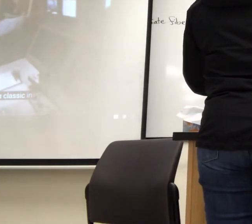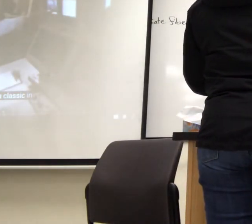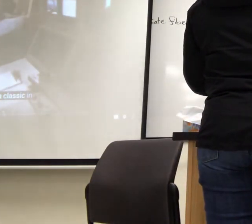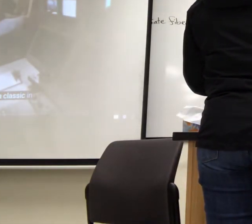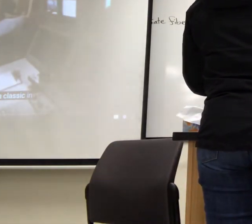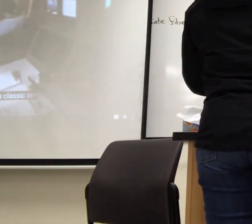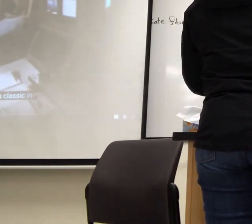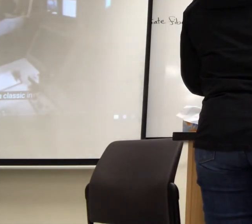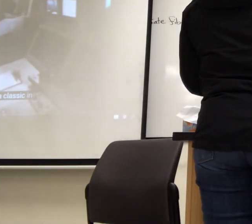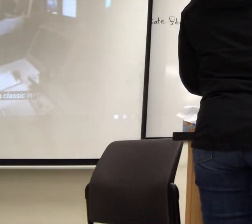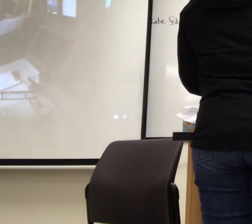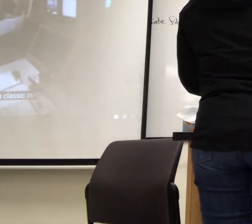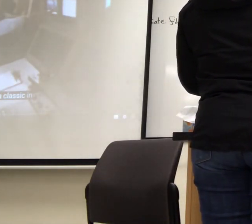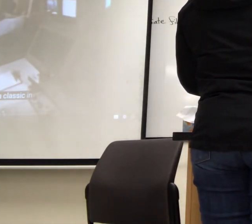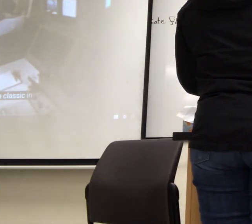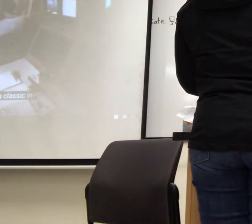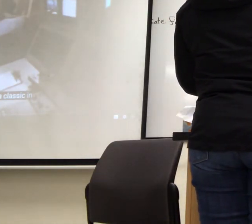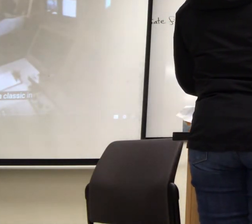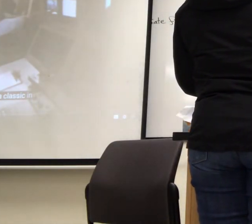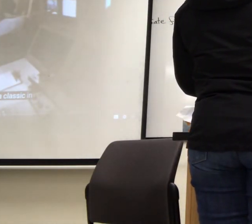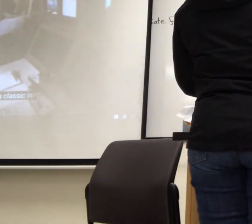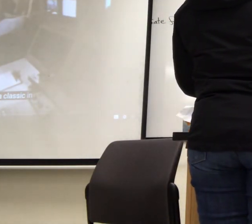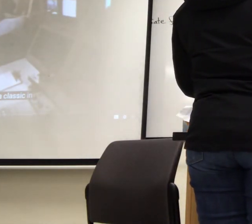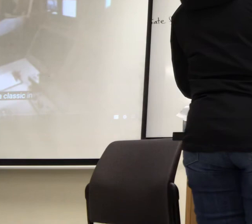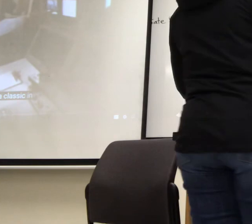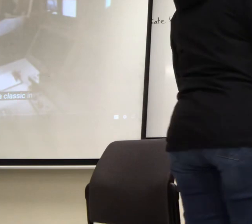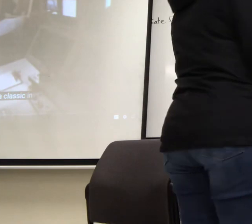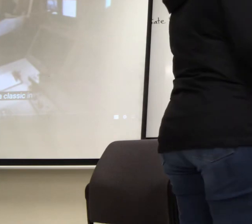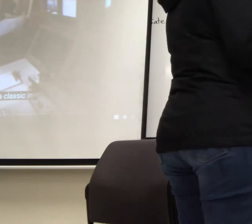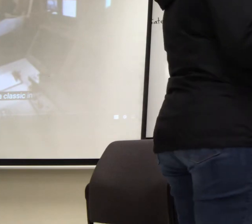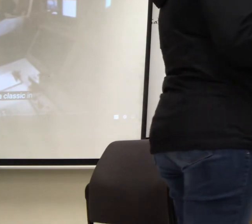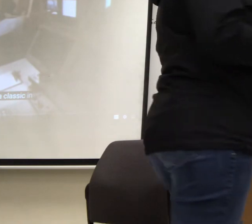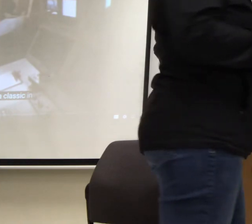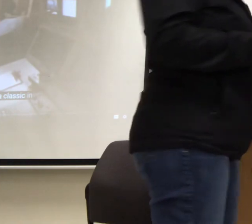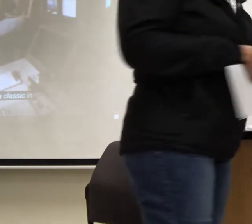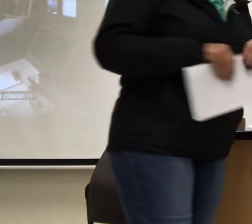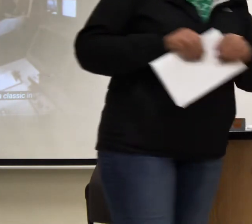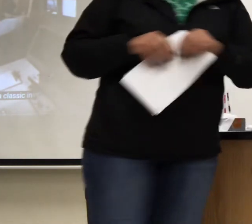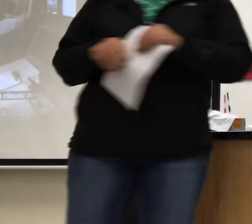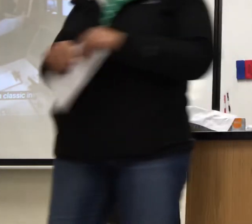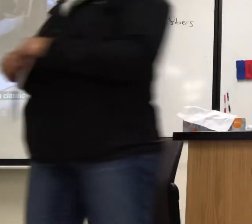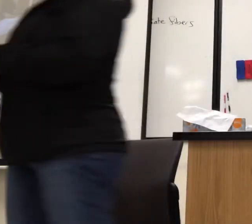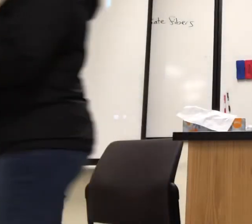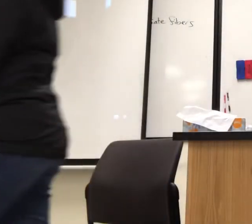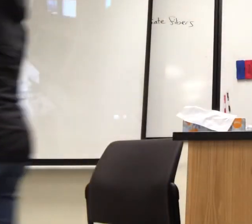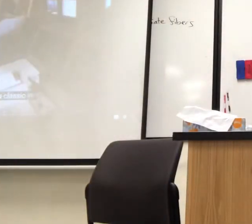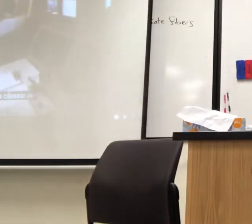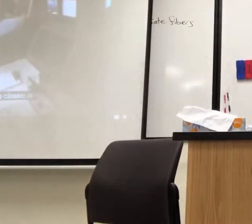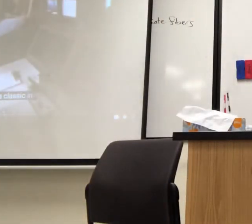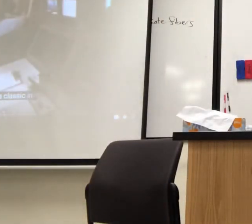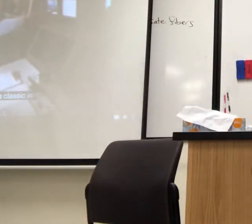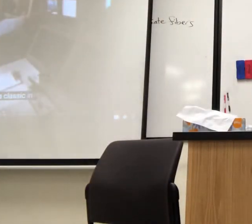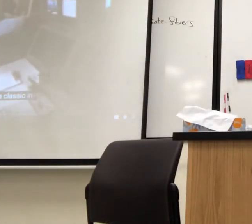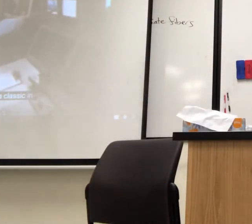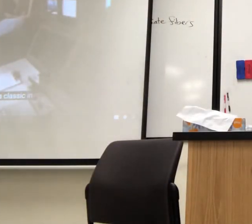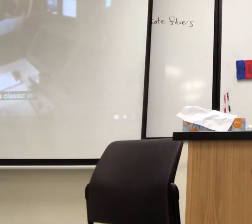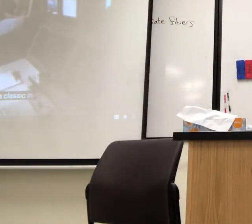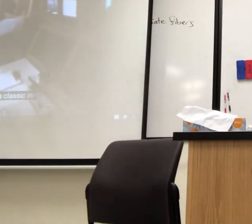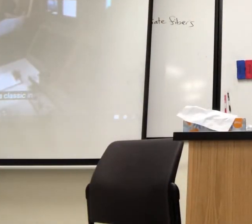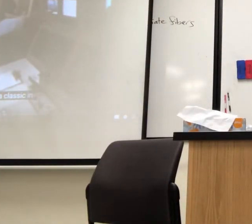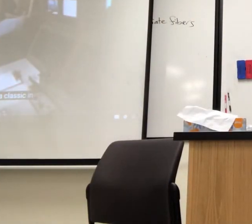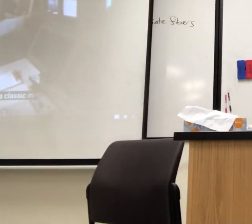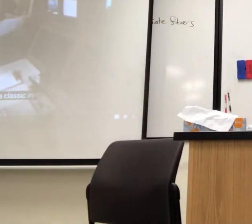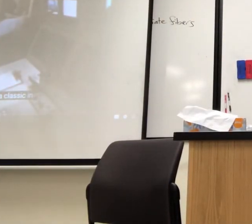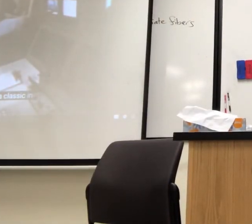gave me the final, is that what's gonna be on the final? Yes. Okay, alright. Yes. Thank you. So that part's simple.